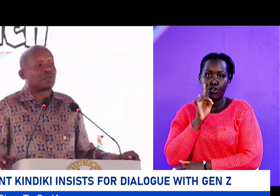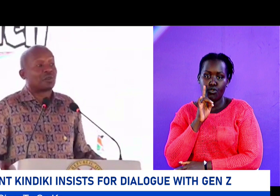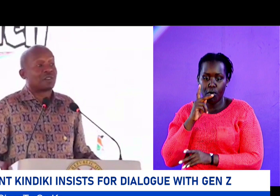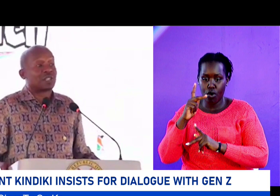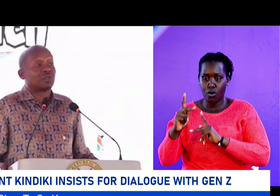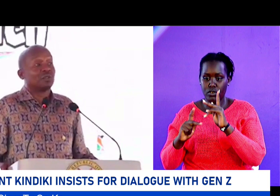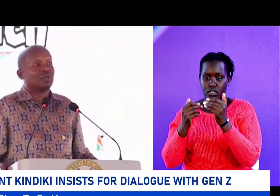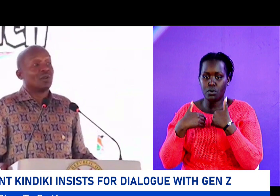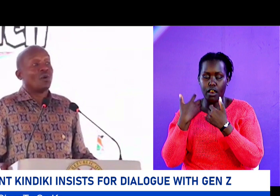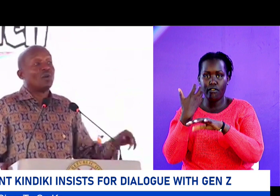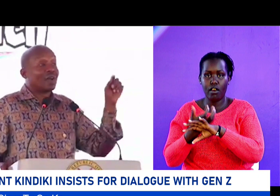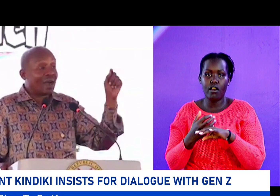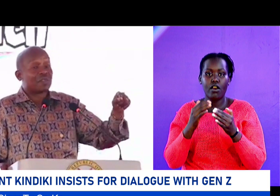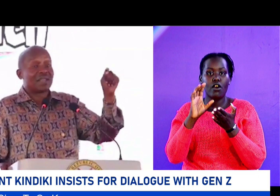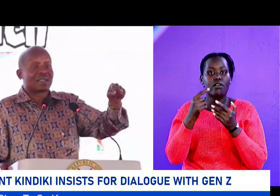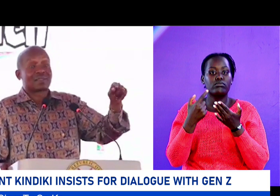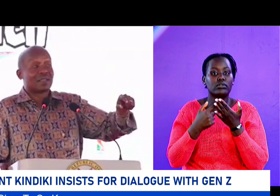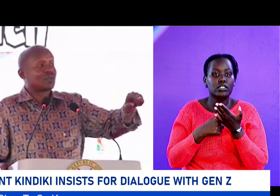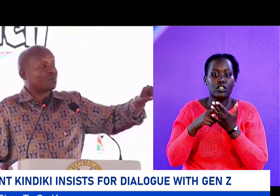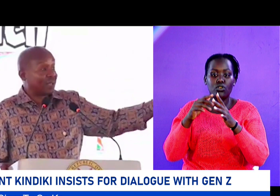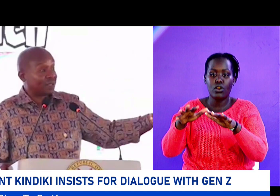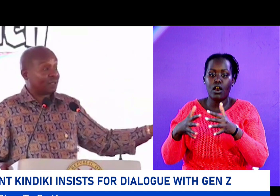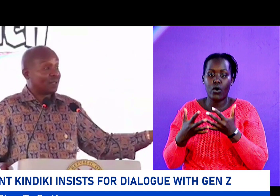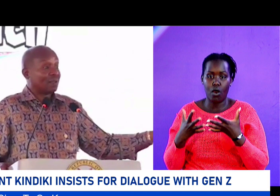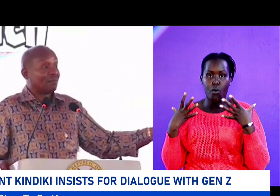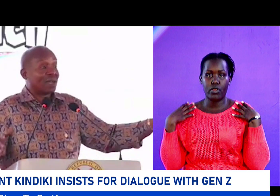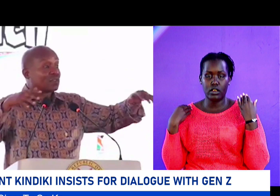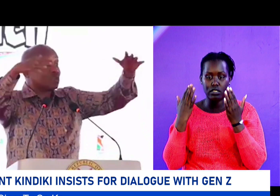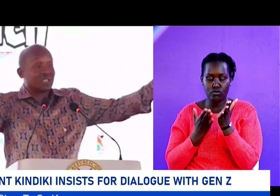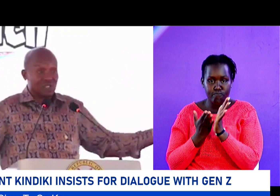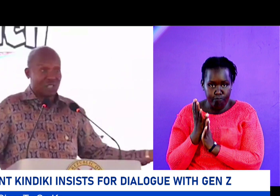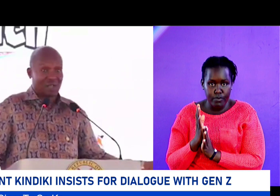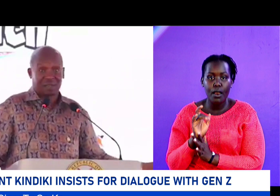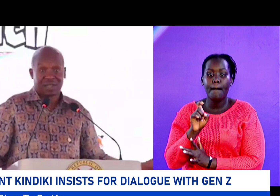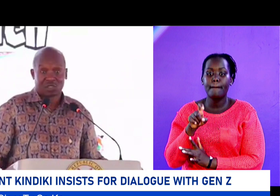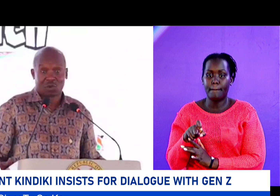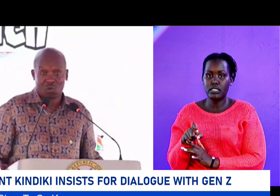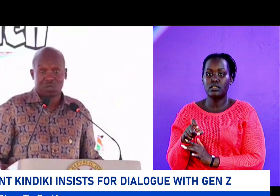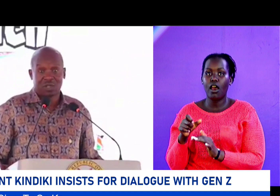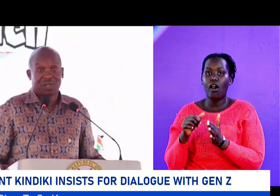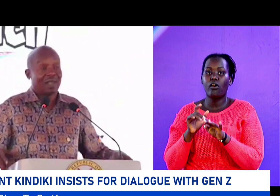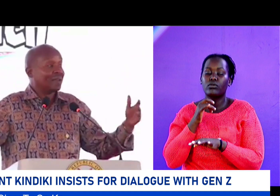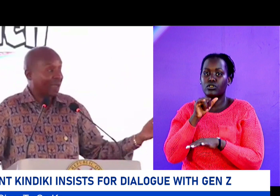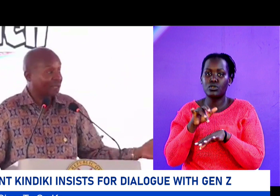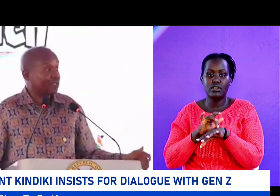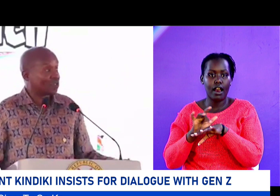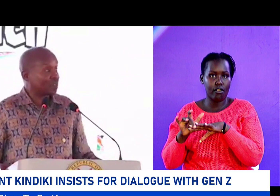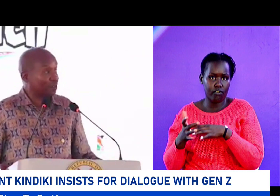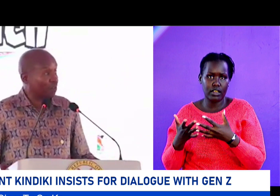difficult conversation on how the exercise of rights must not injure the national good and hurt innocent